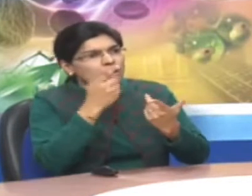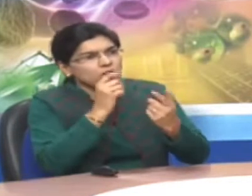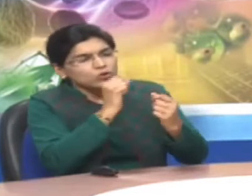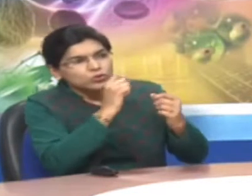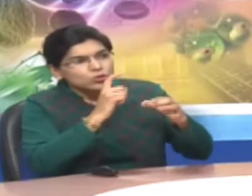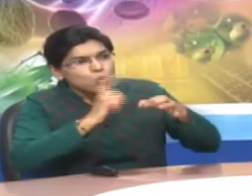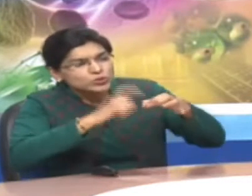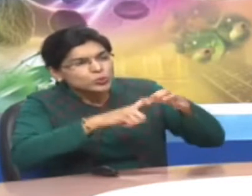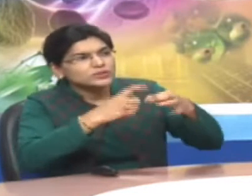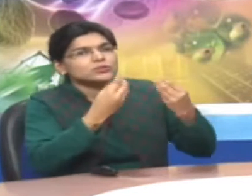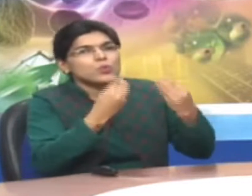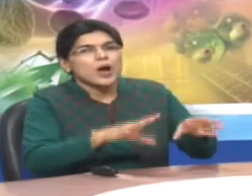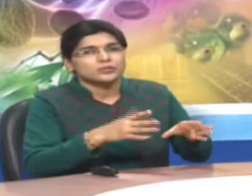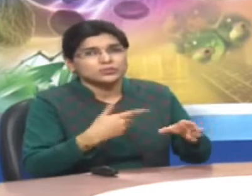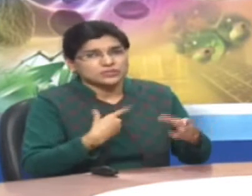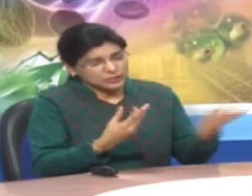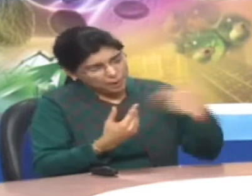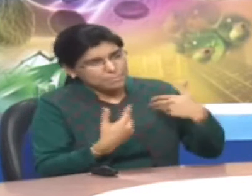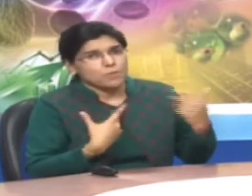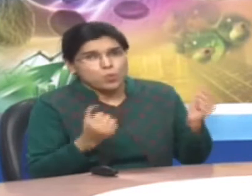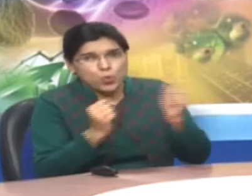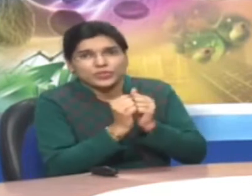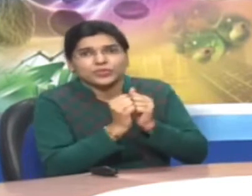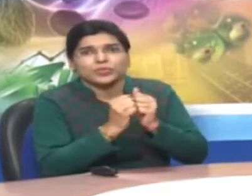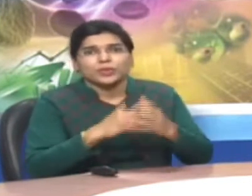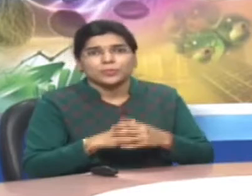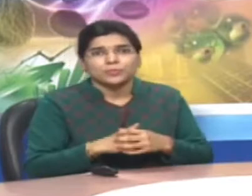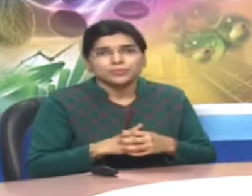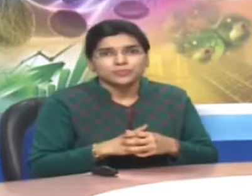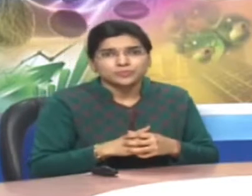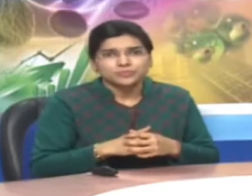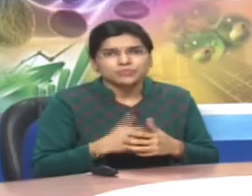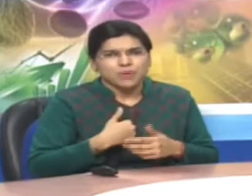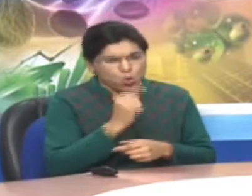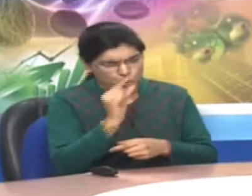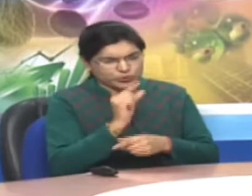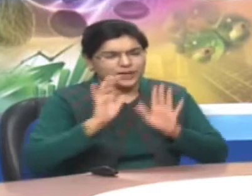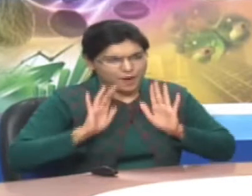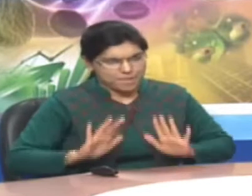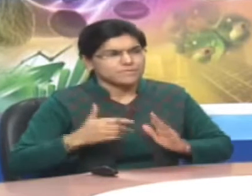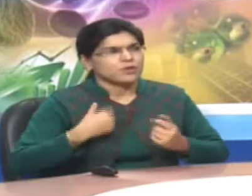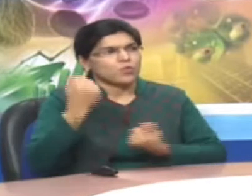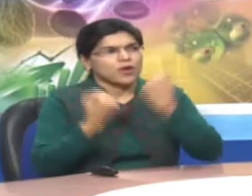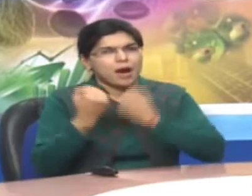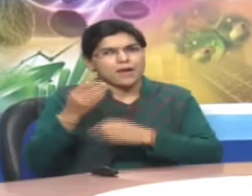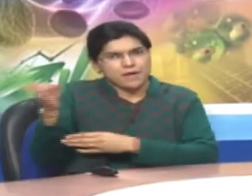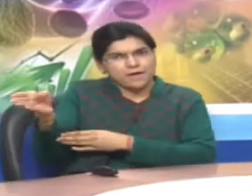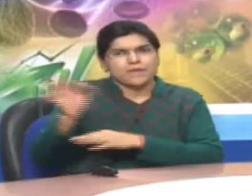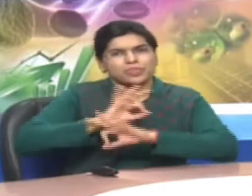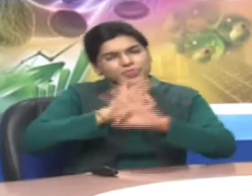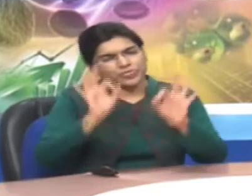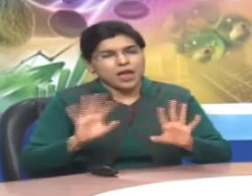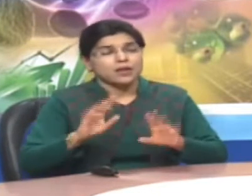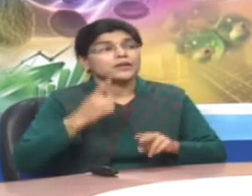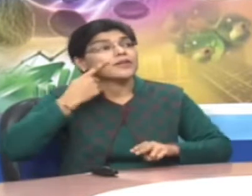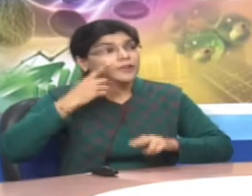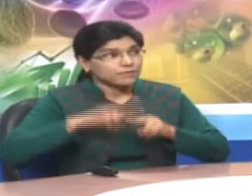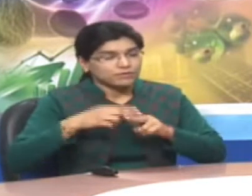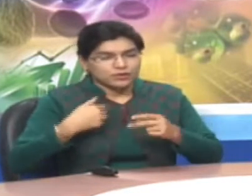Clear that muddled head of yours and let go. And let's go. Come with me in the car. I can use